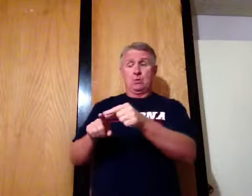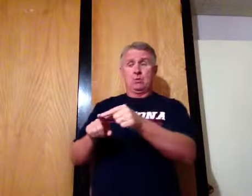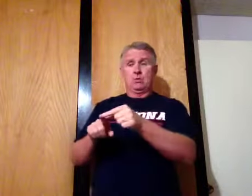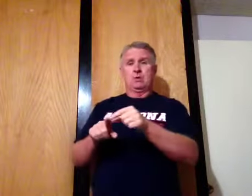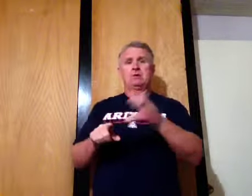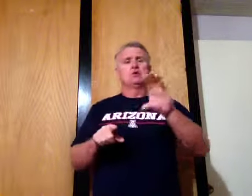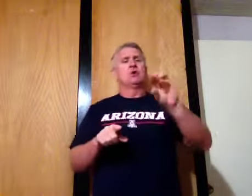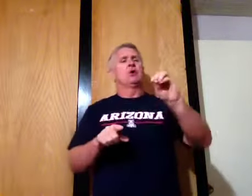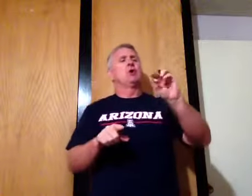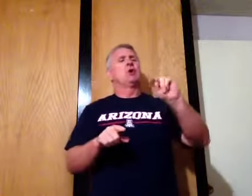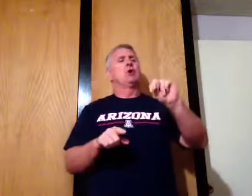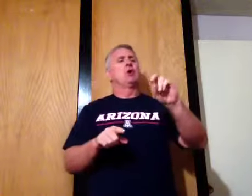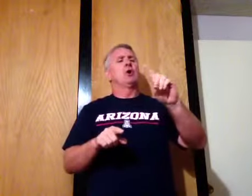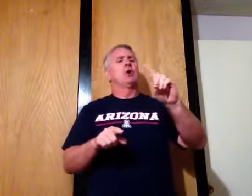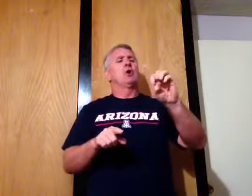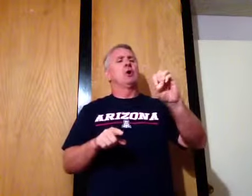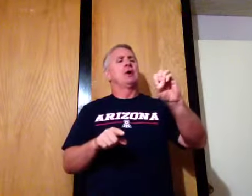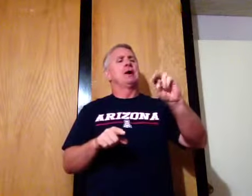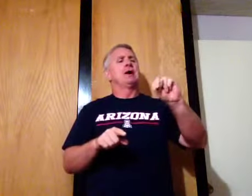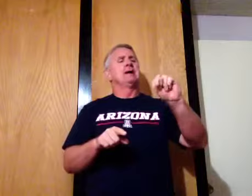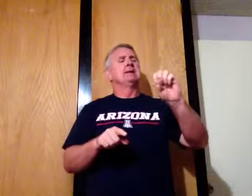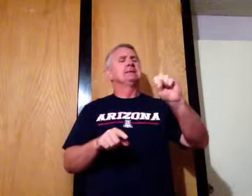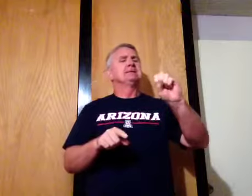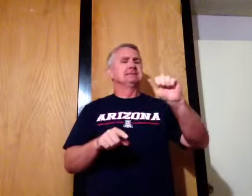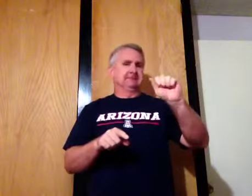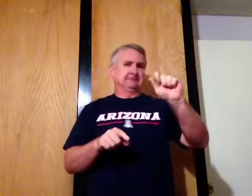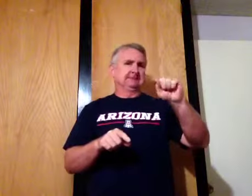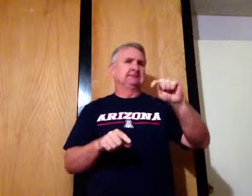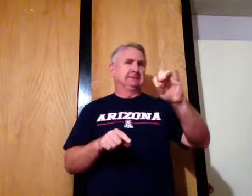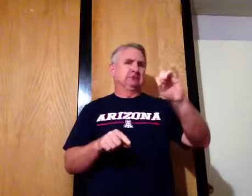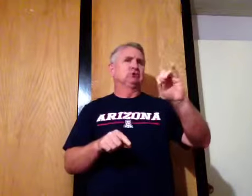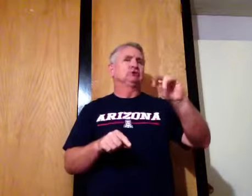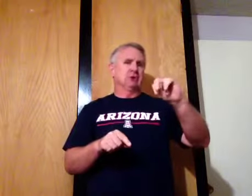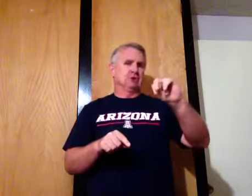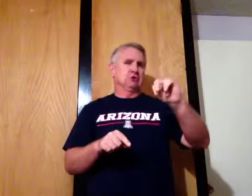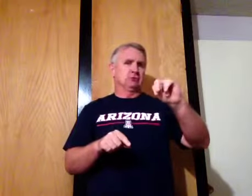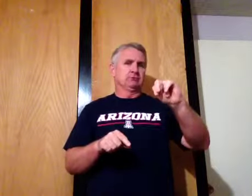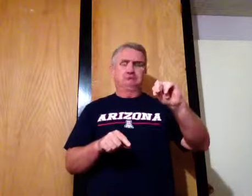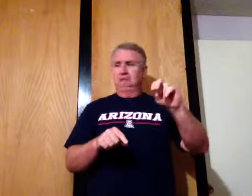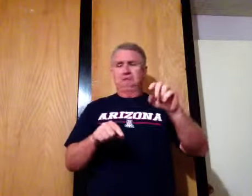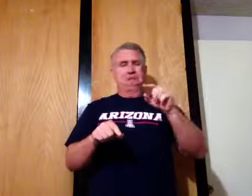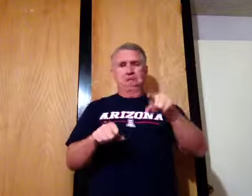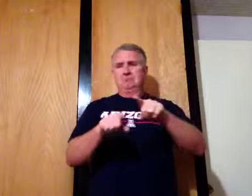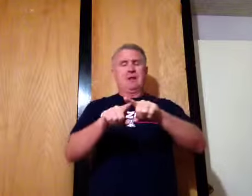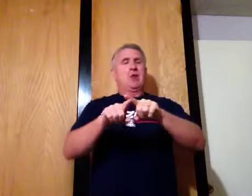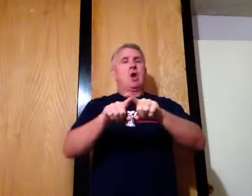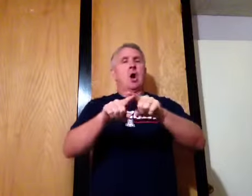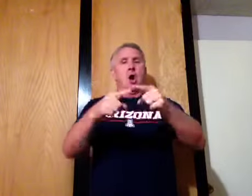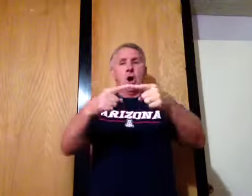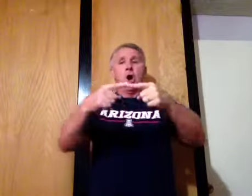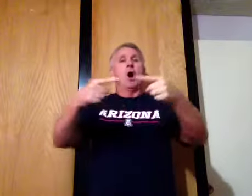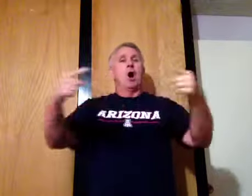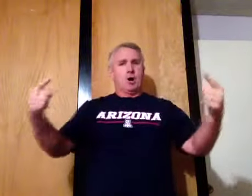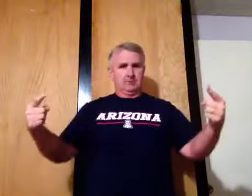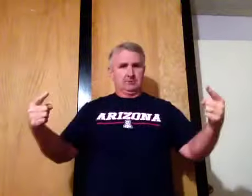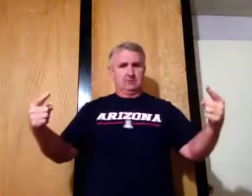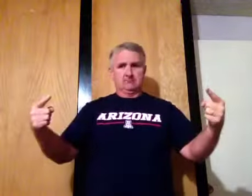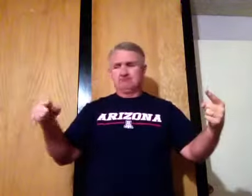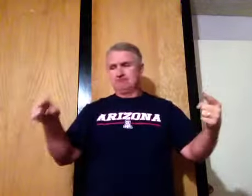condensation. Basically, you can say that these two are opposites. You take evaporation, you take water in the liquid form,